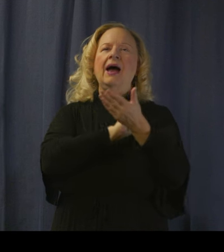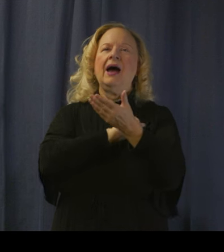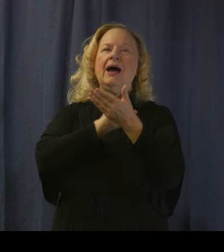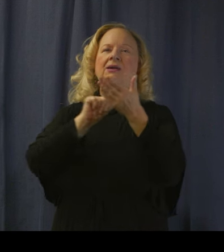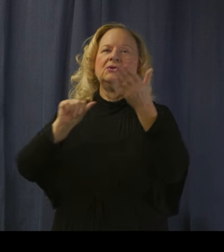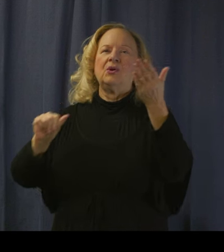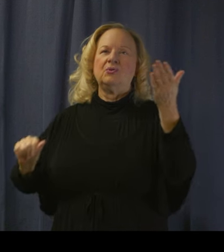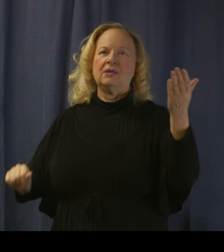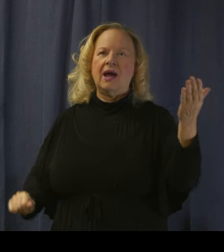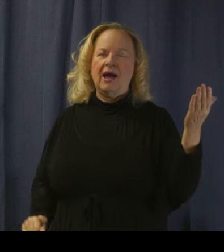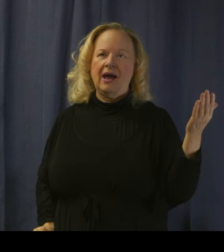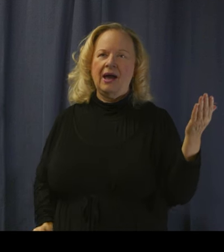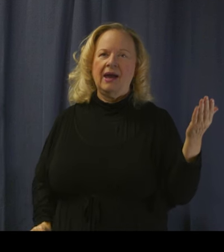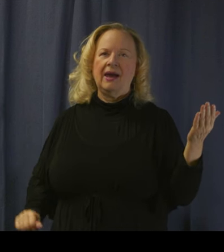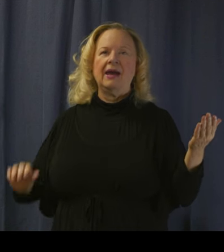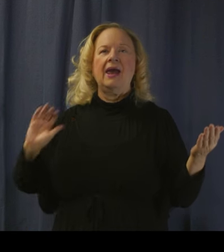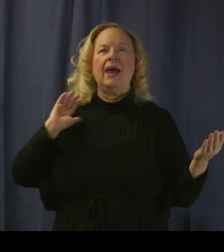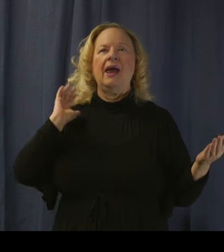Adonai